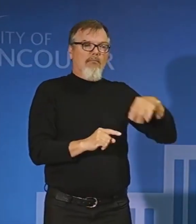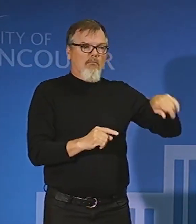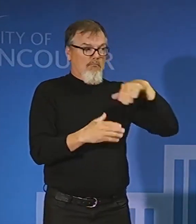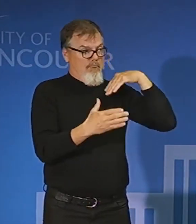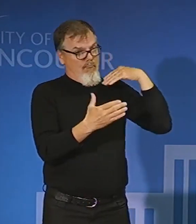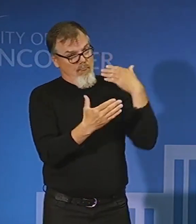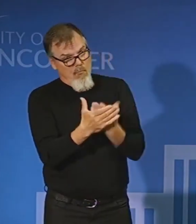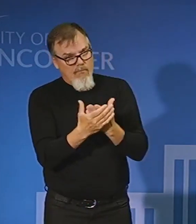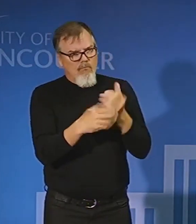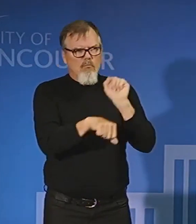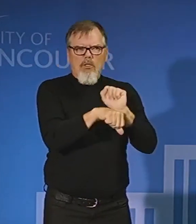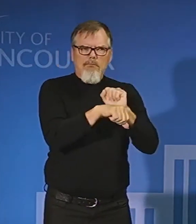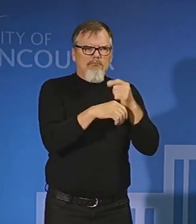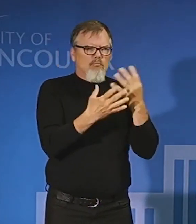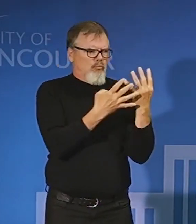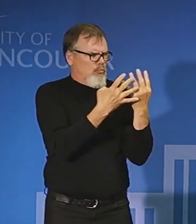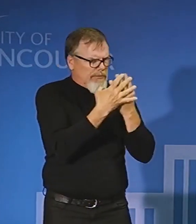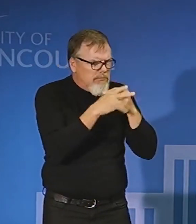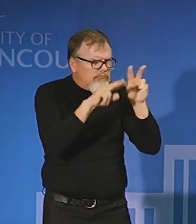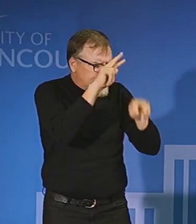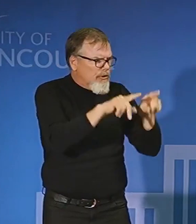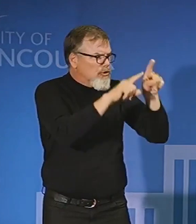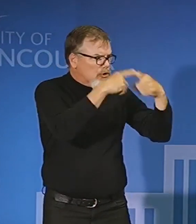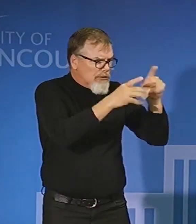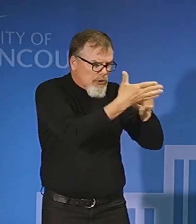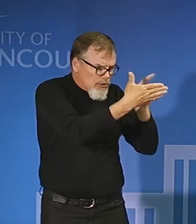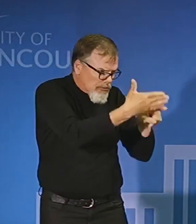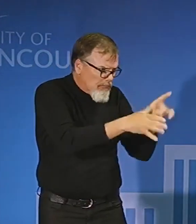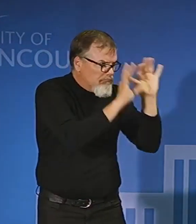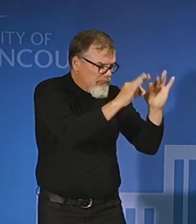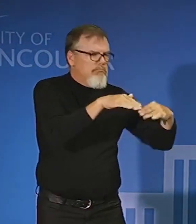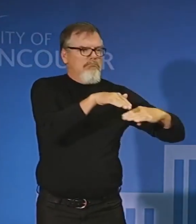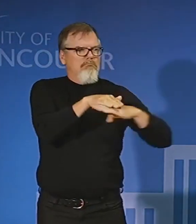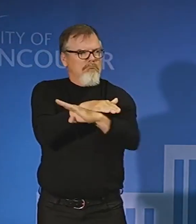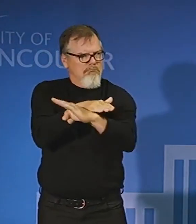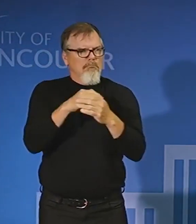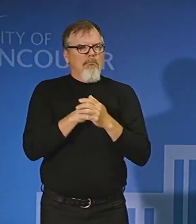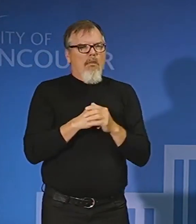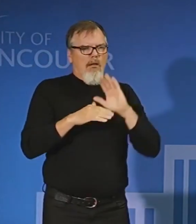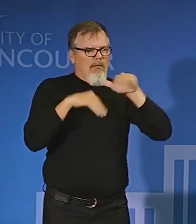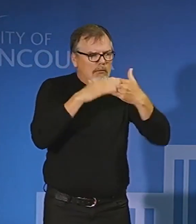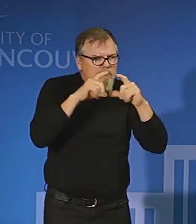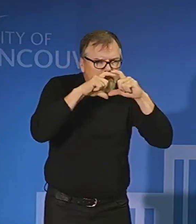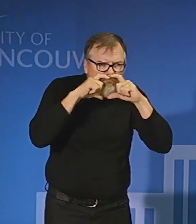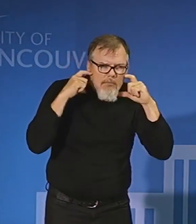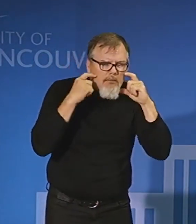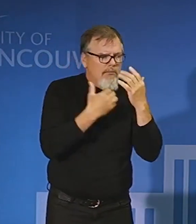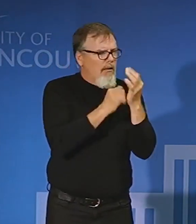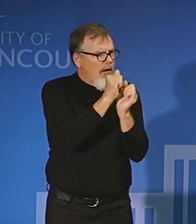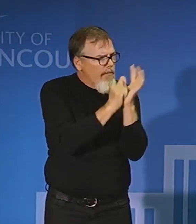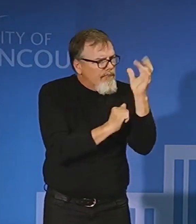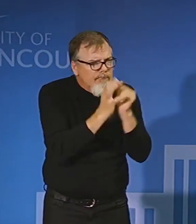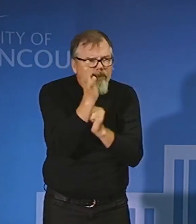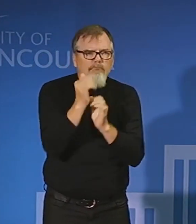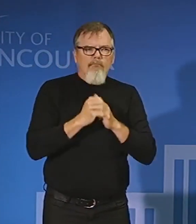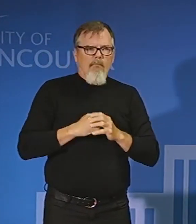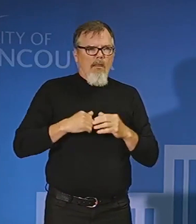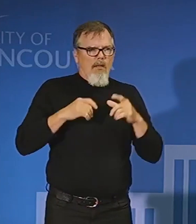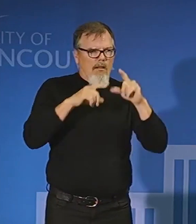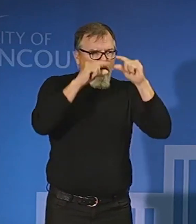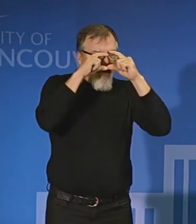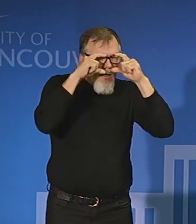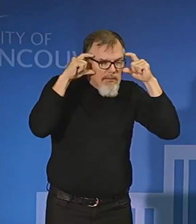symptoms. We've provided personal protective equipment, PPE, to all the staff in long-term care. This includes masks, gloves, and eye